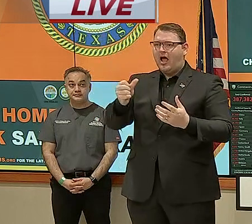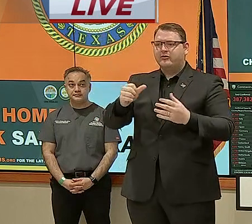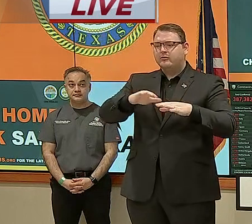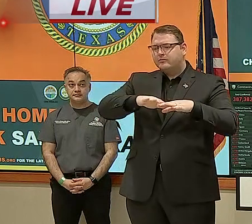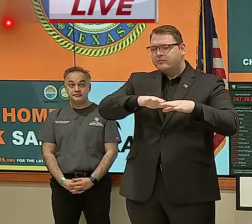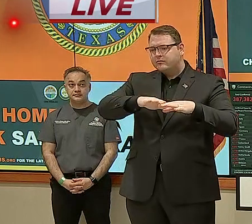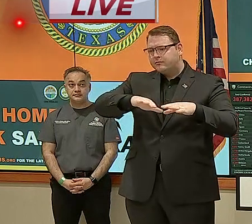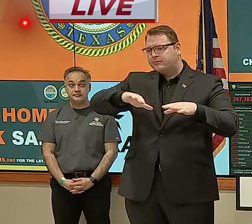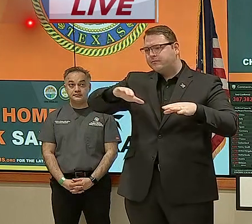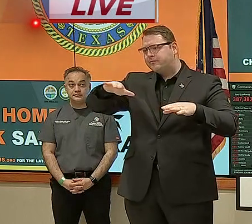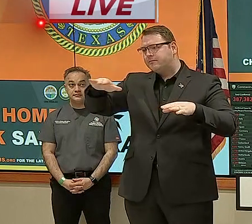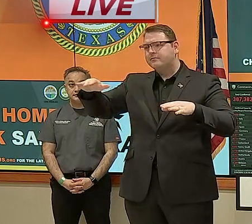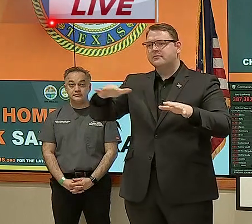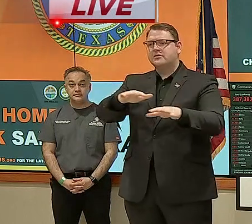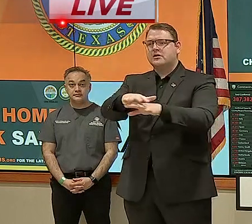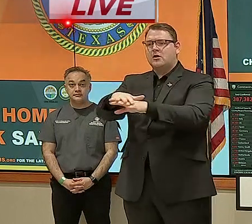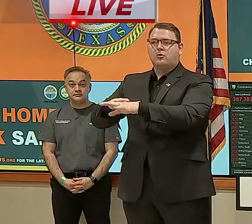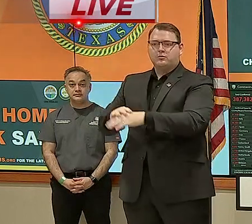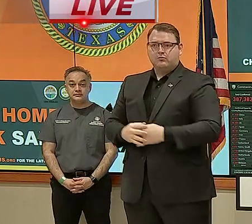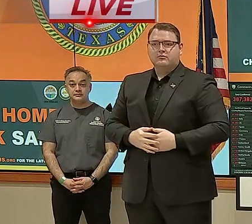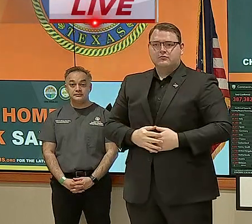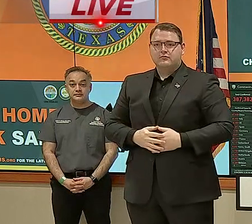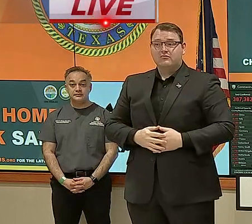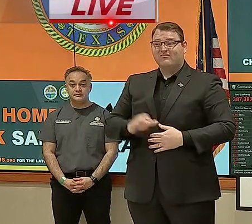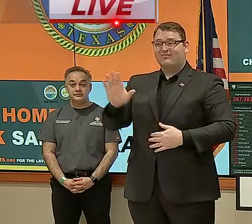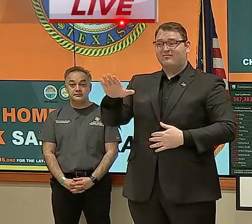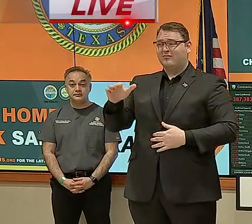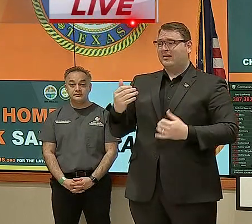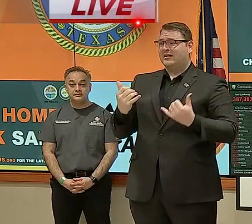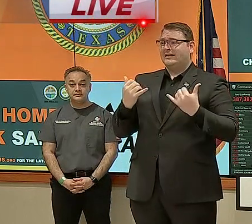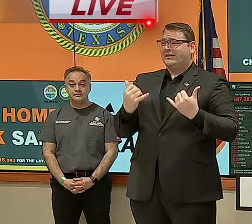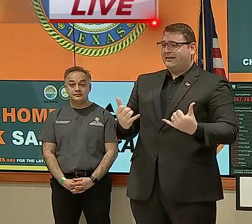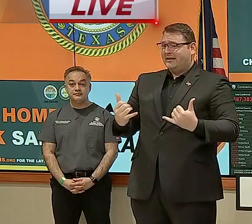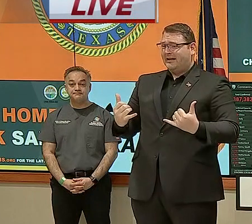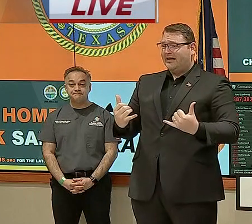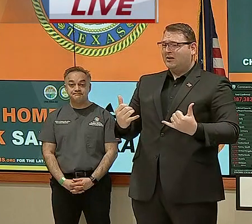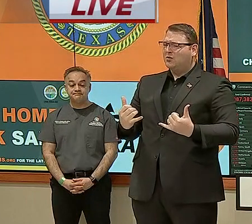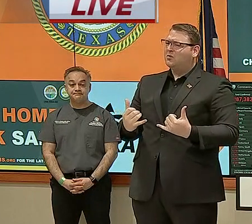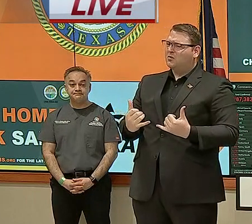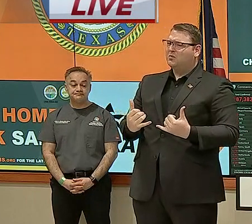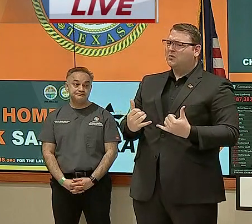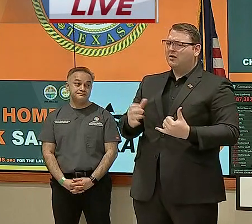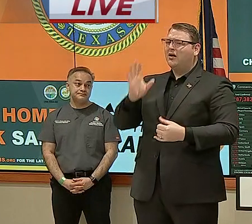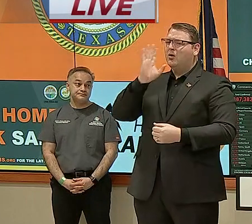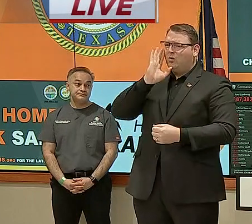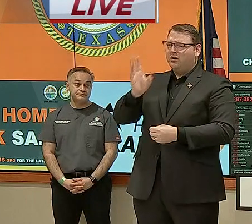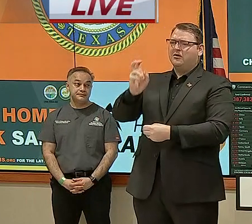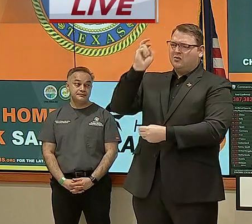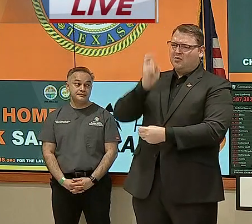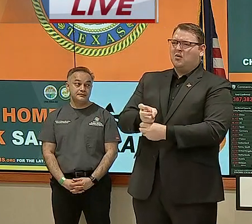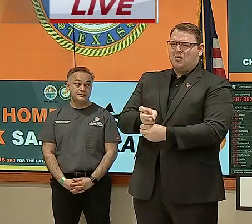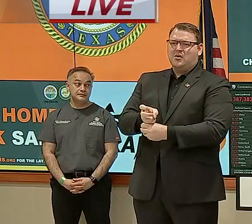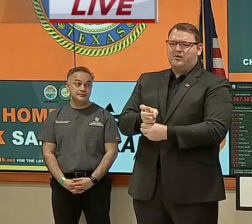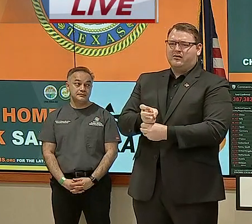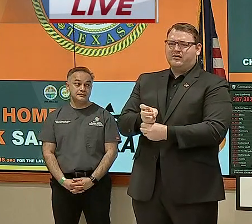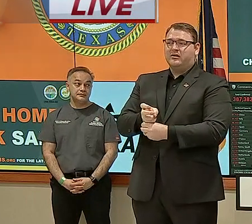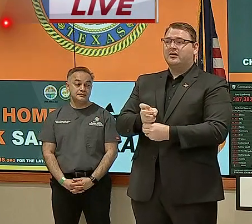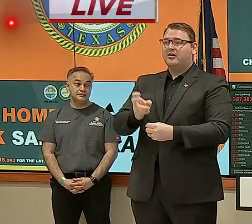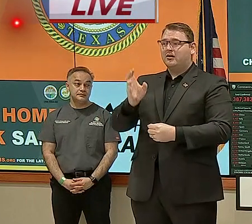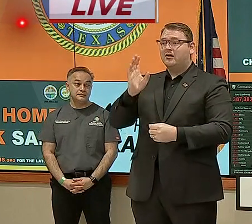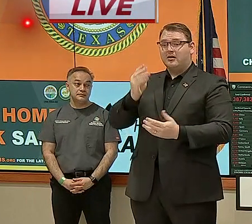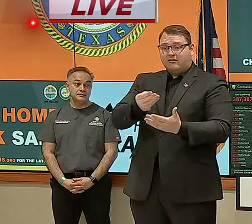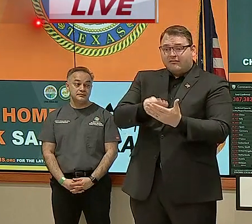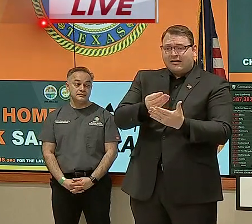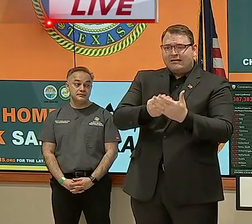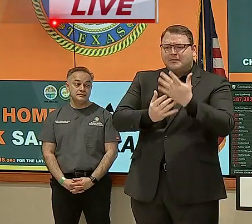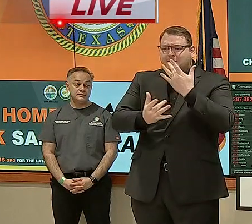kind of an order. I know that it will cause hardship, more financial pain, that it will be difficult on top of what